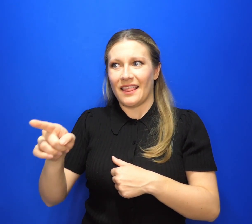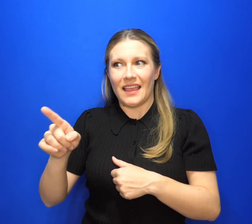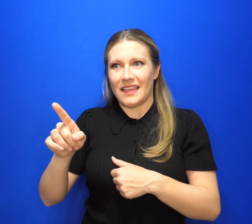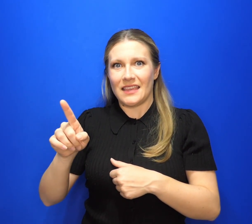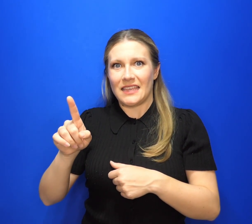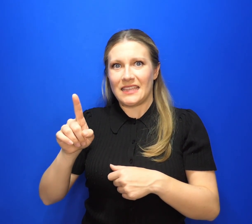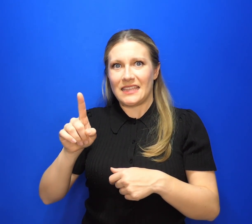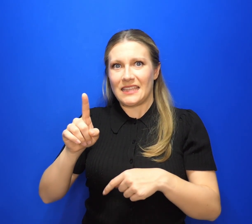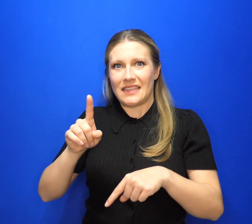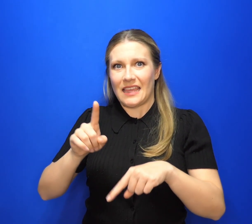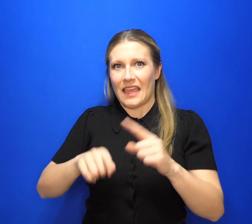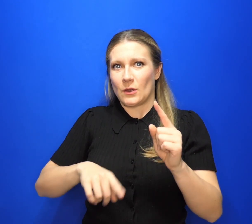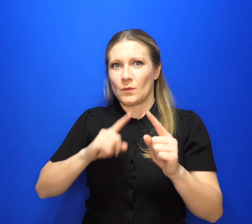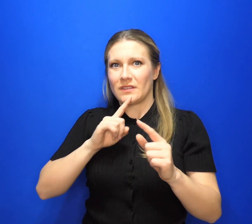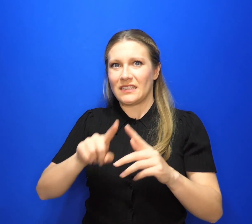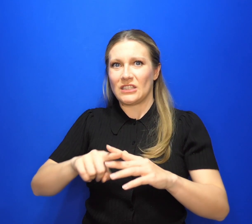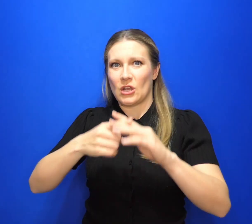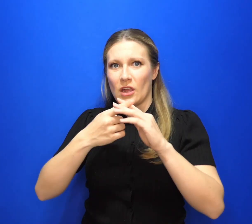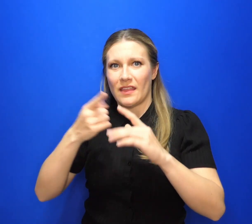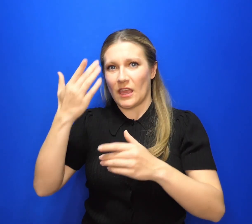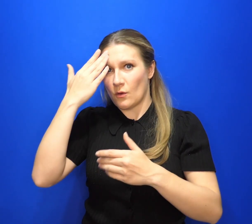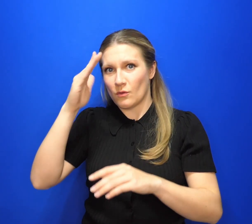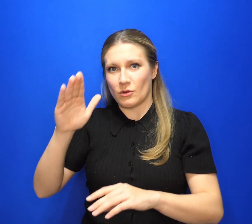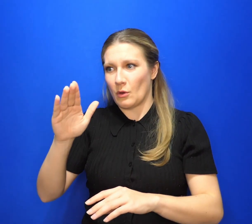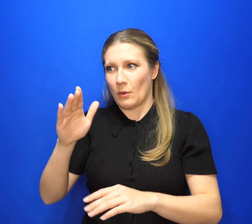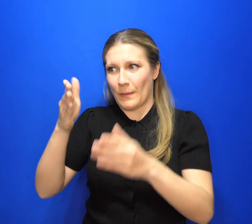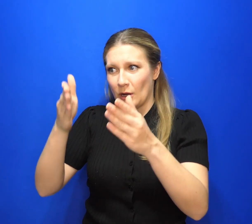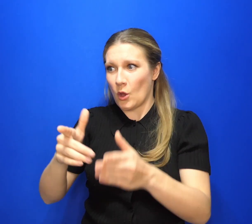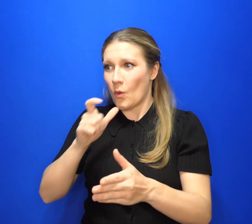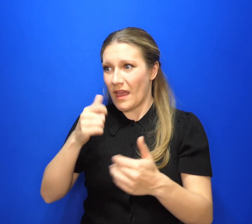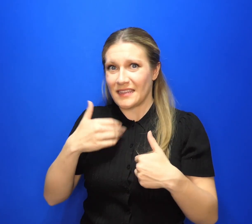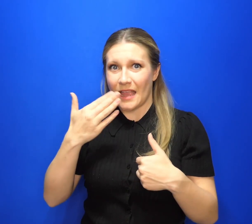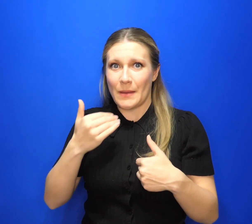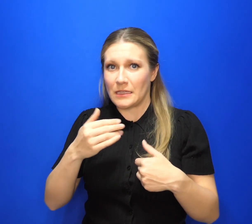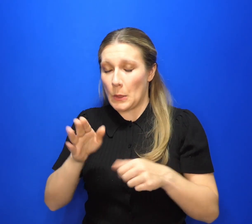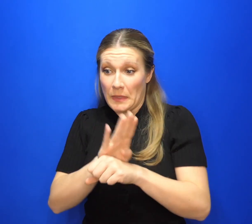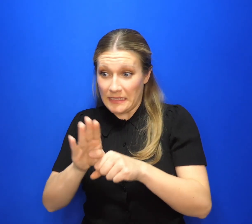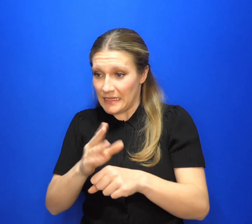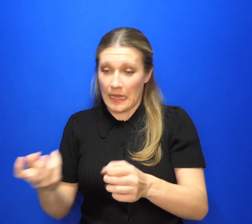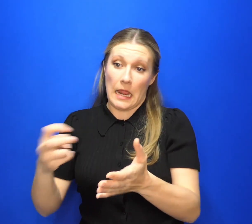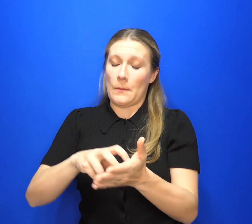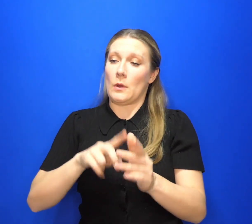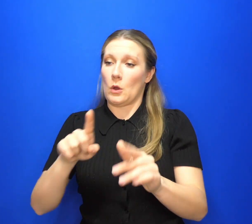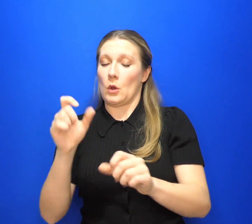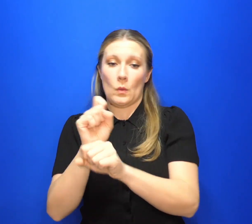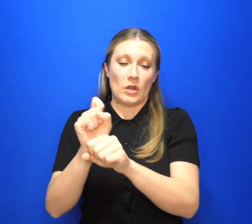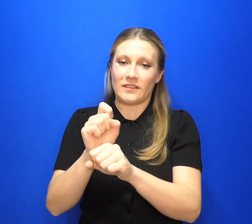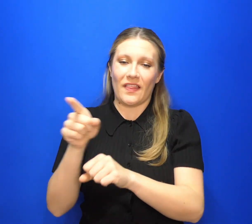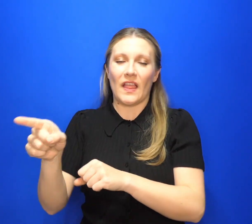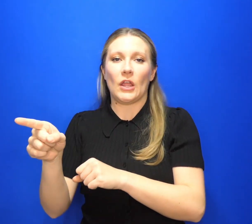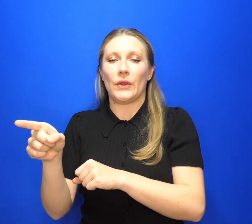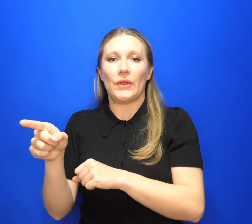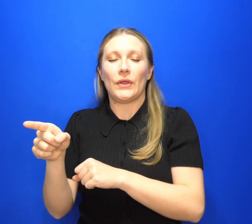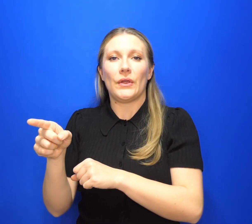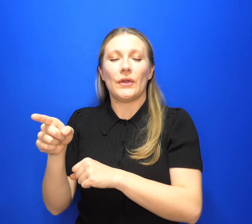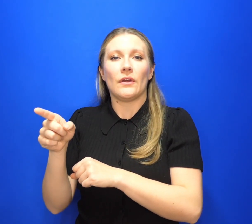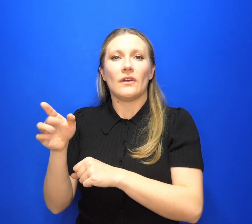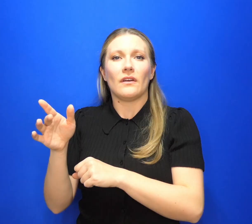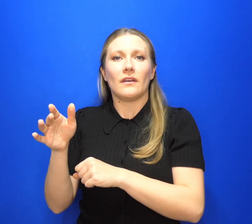get started, really. They don't know anybody that has diabetes. They're busy. They get up, they go to work. They're counting.